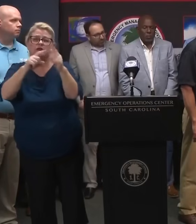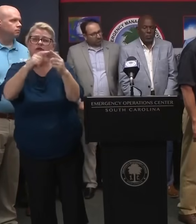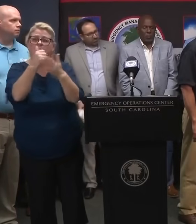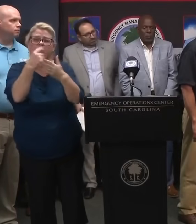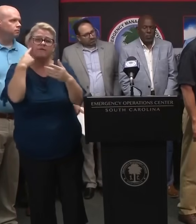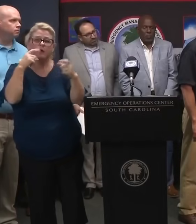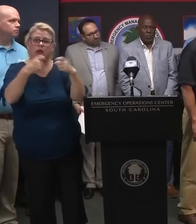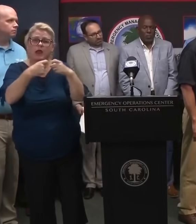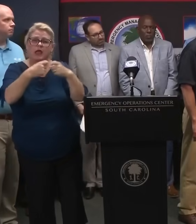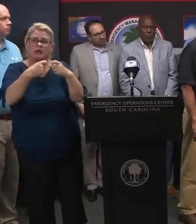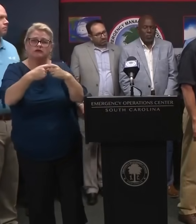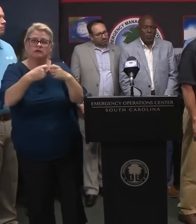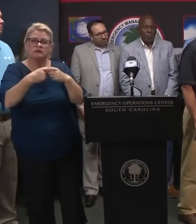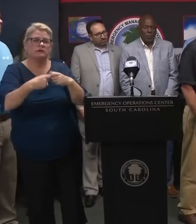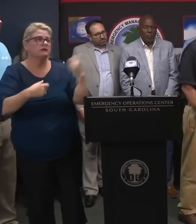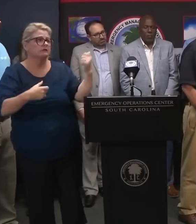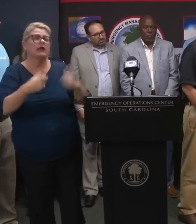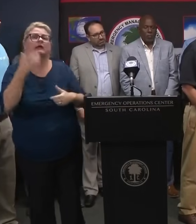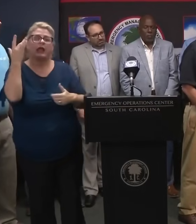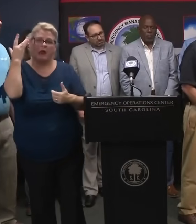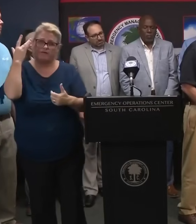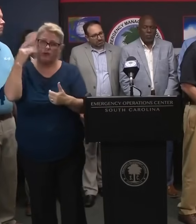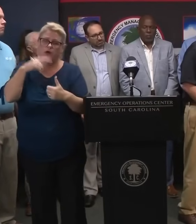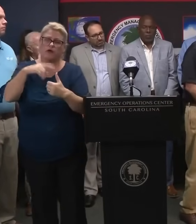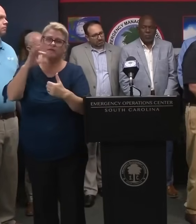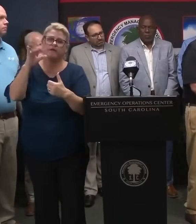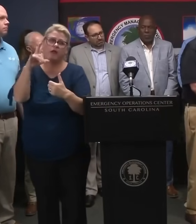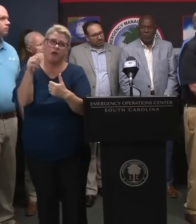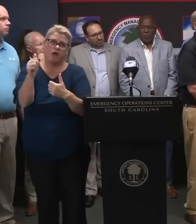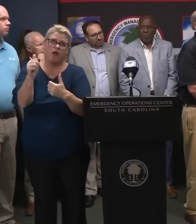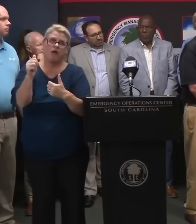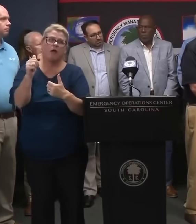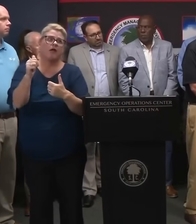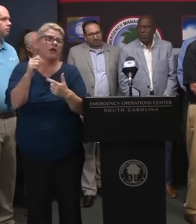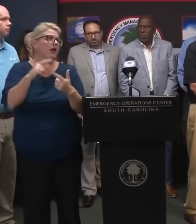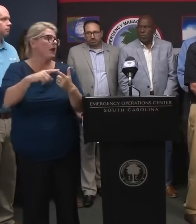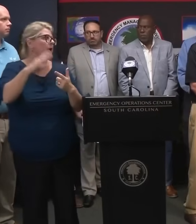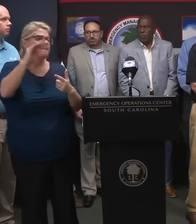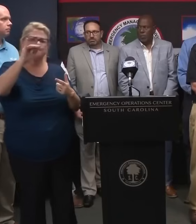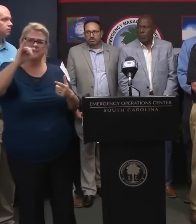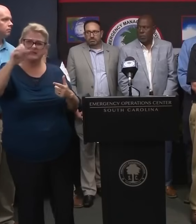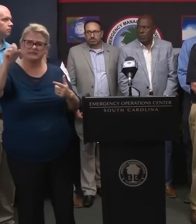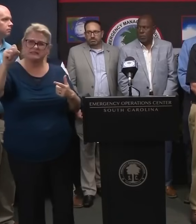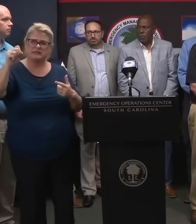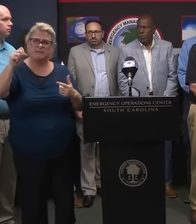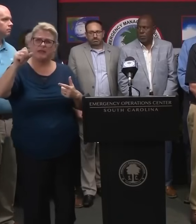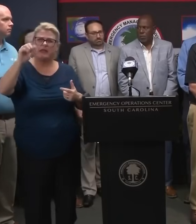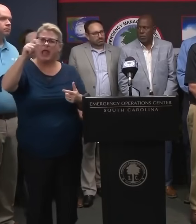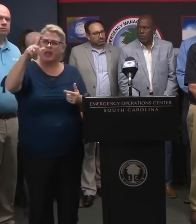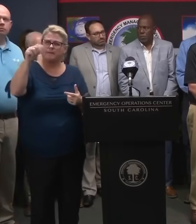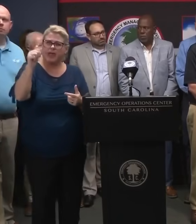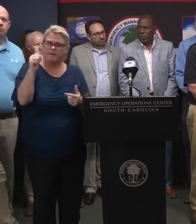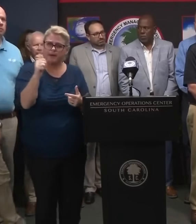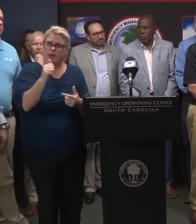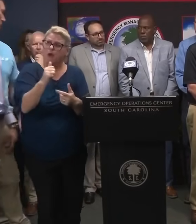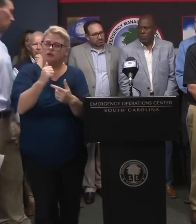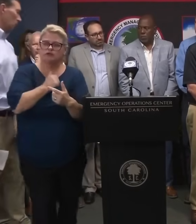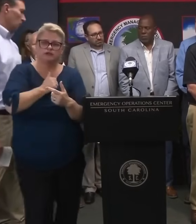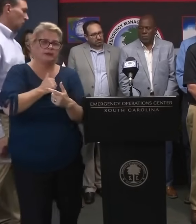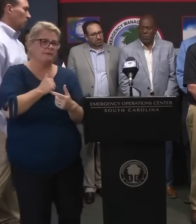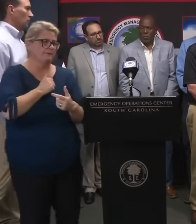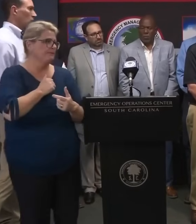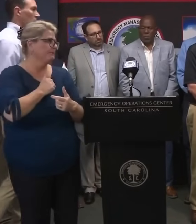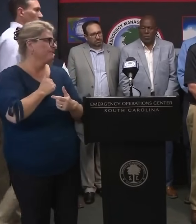utilities? Yeah, they're coming from California, Florida, Mississippi, I think Alabama.